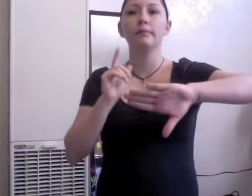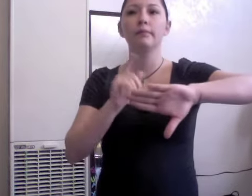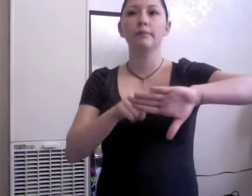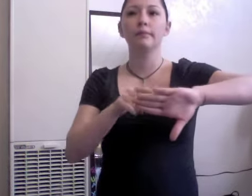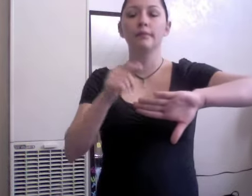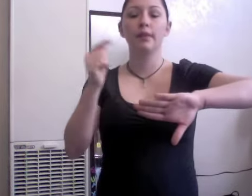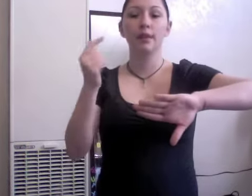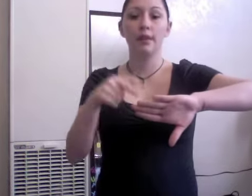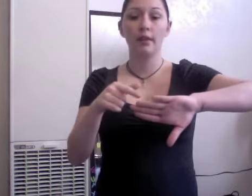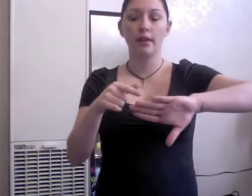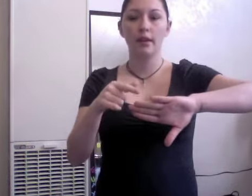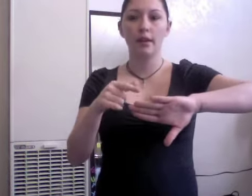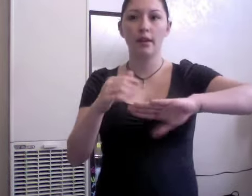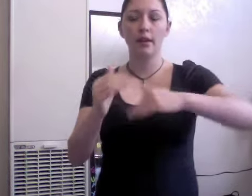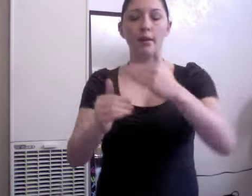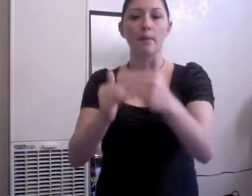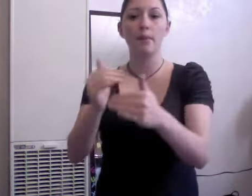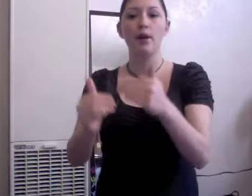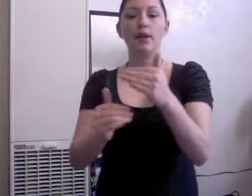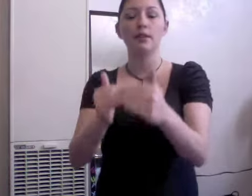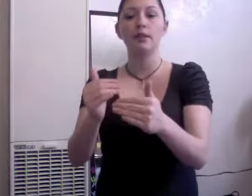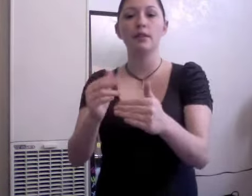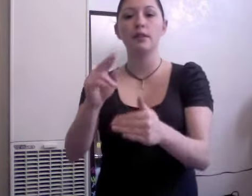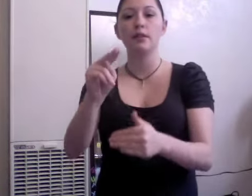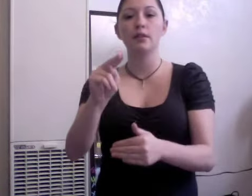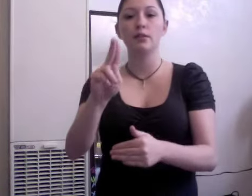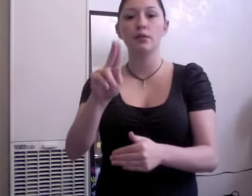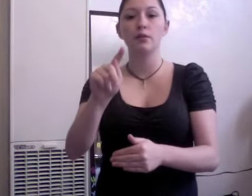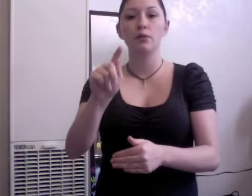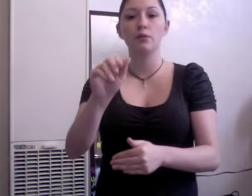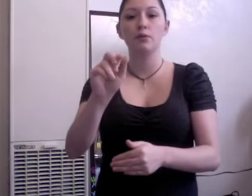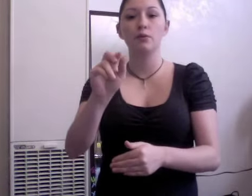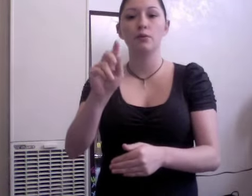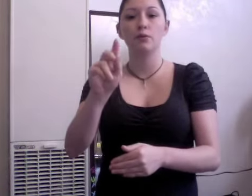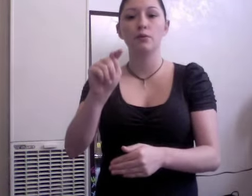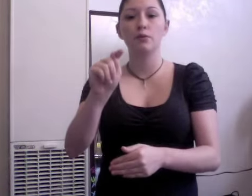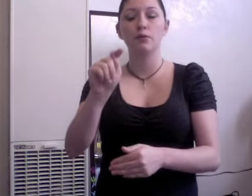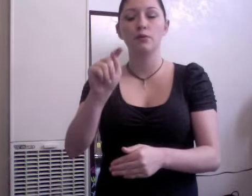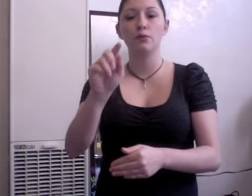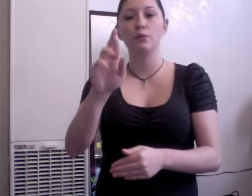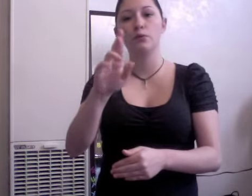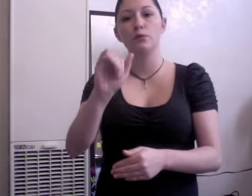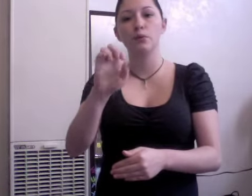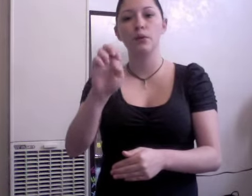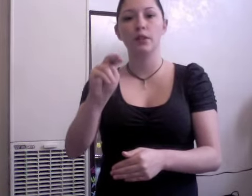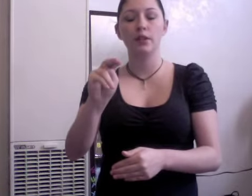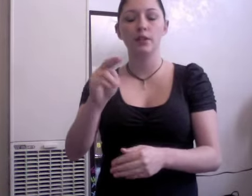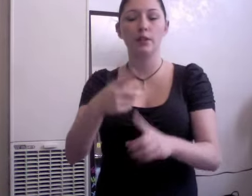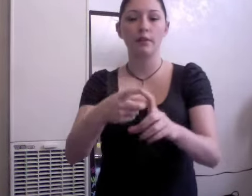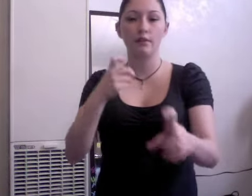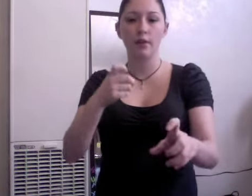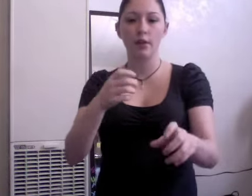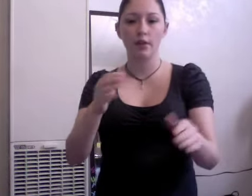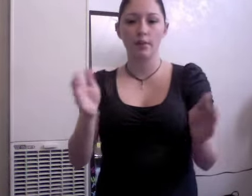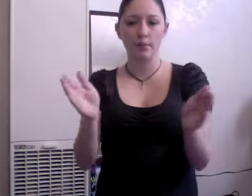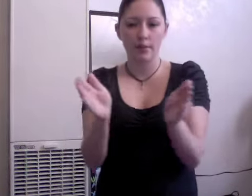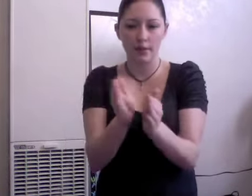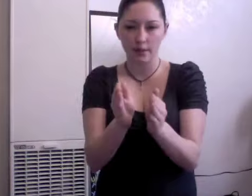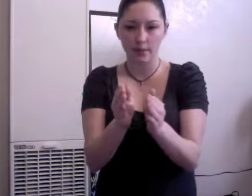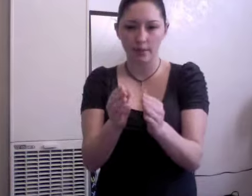and it processes some of the nutrients that are absorbed from within the small intestine. It's also involved in detoxification of the body, and